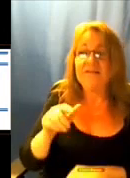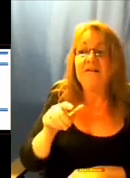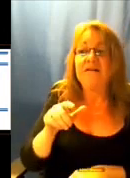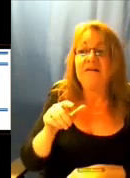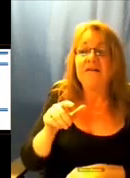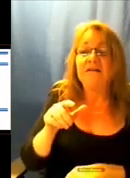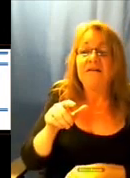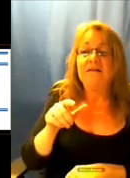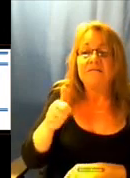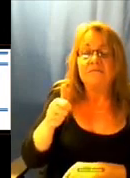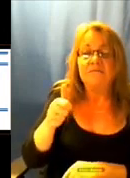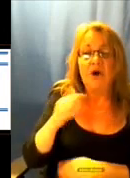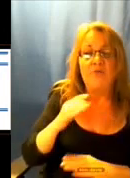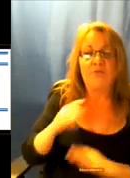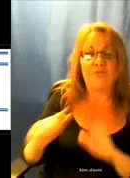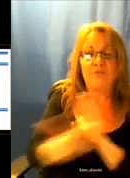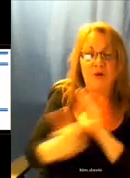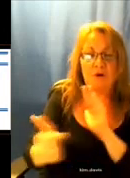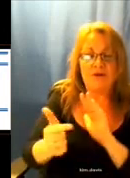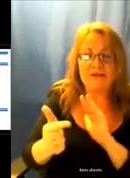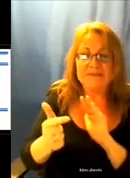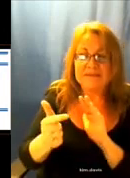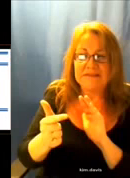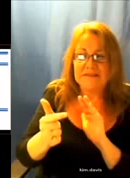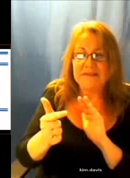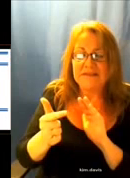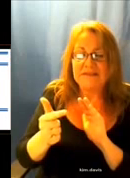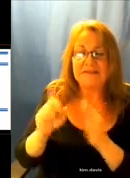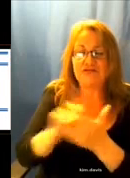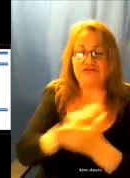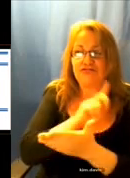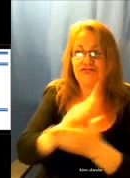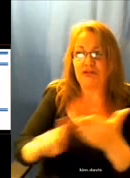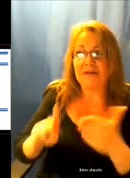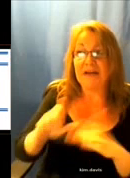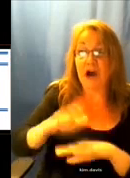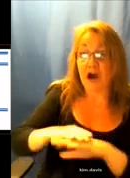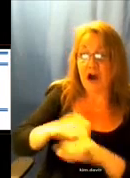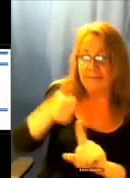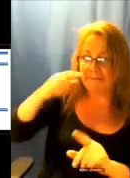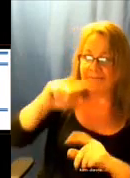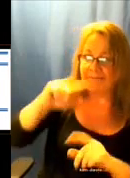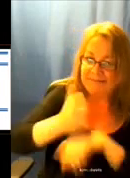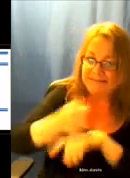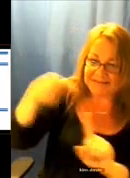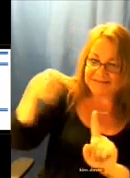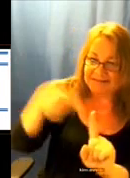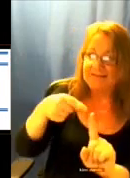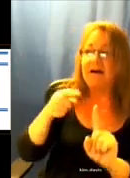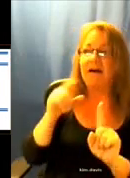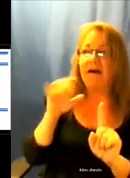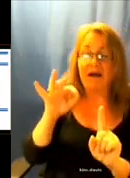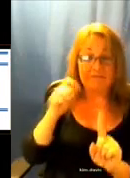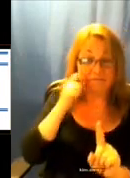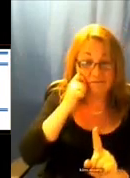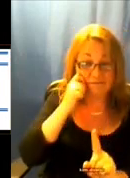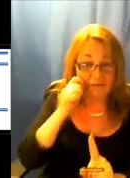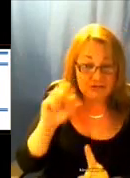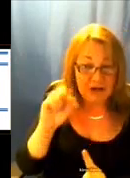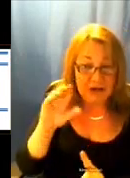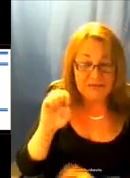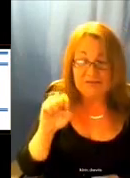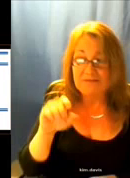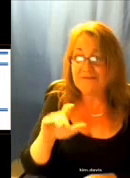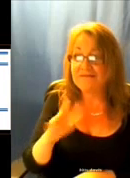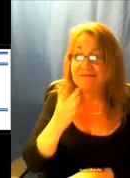one legally, and then the amendment was added. This prohibited discrimination based